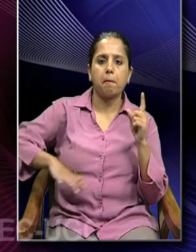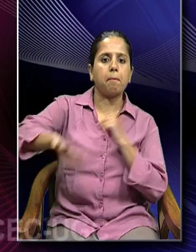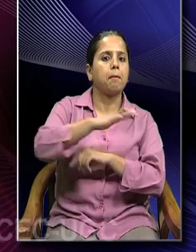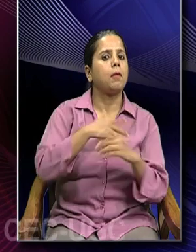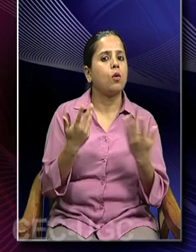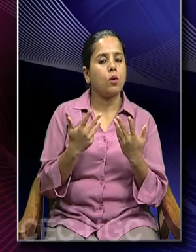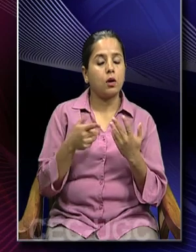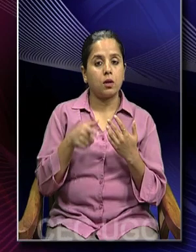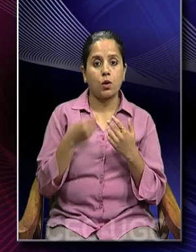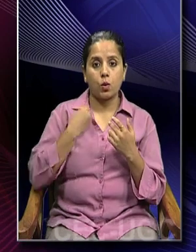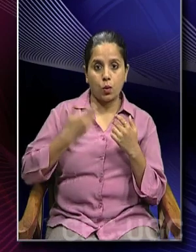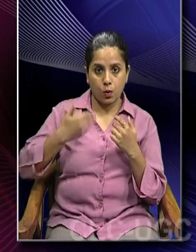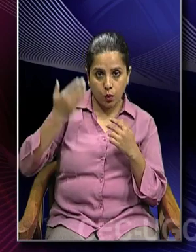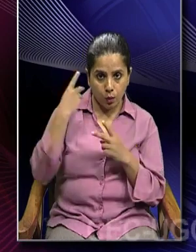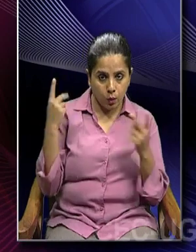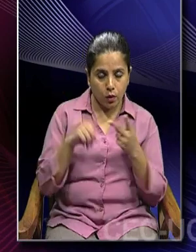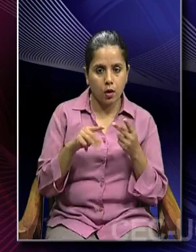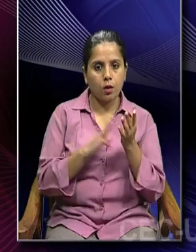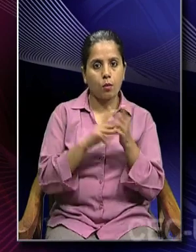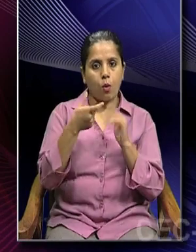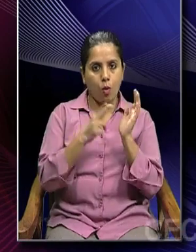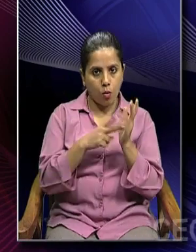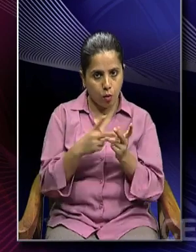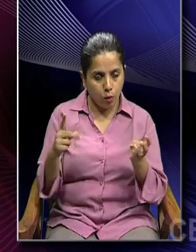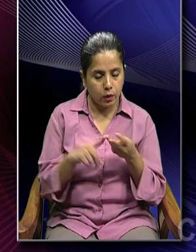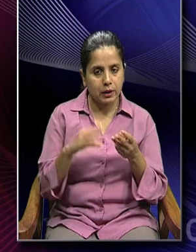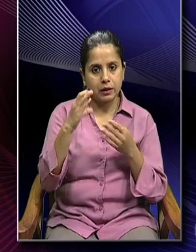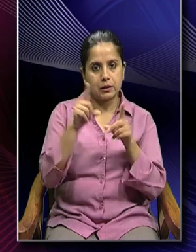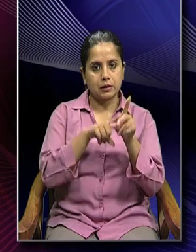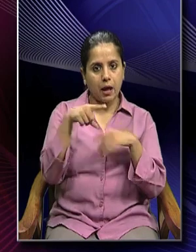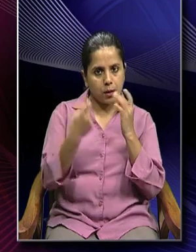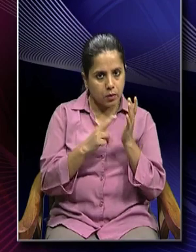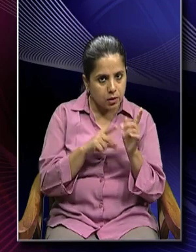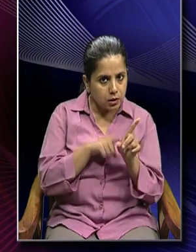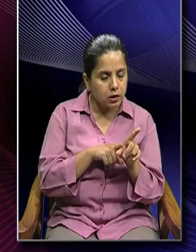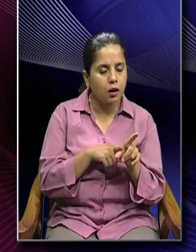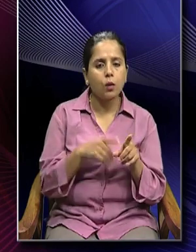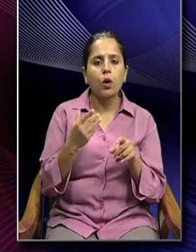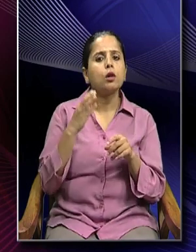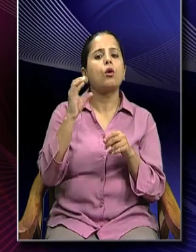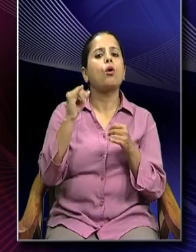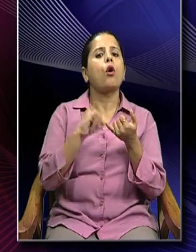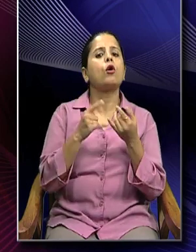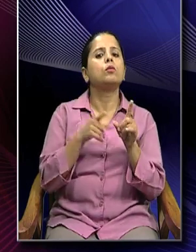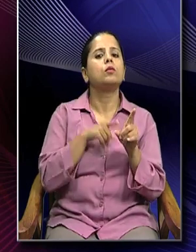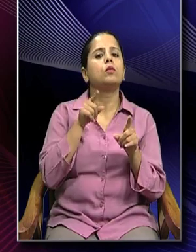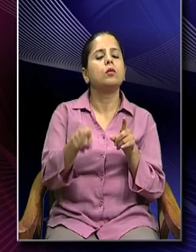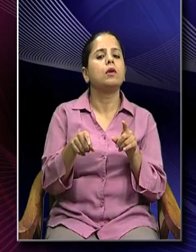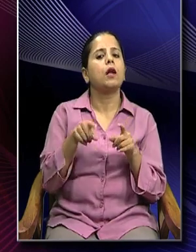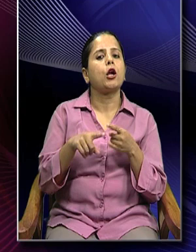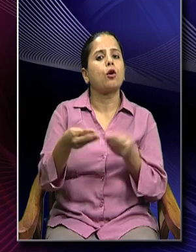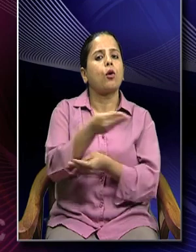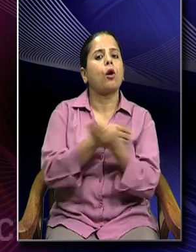whether it is traditionality or it is modernity or it is cybernity or cosmonity. What is the dominant form of economic